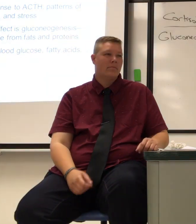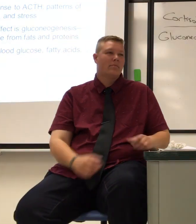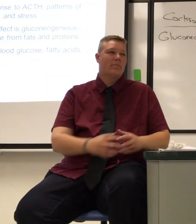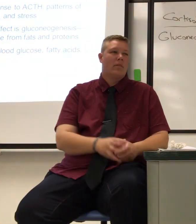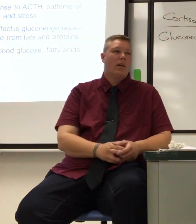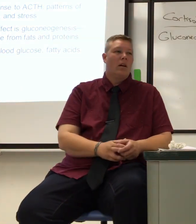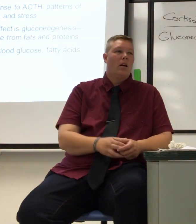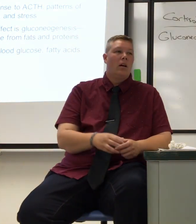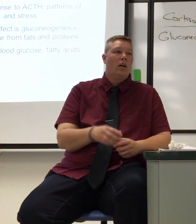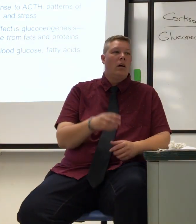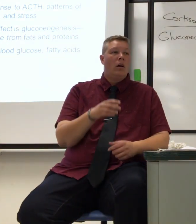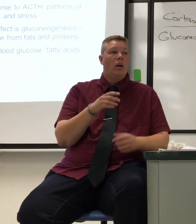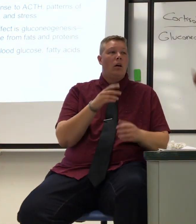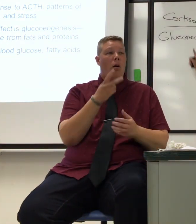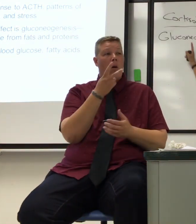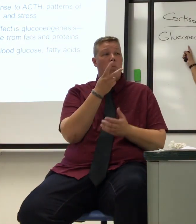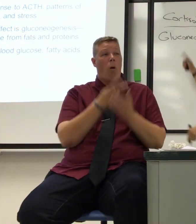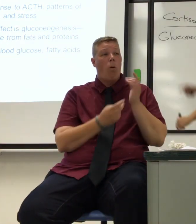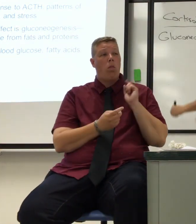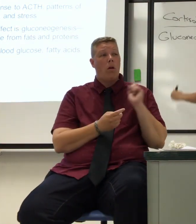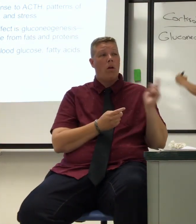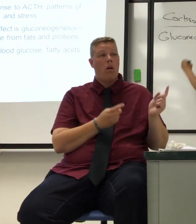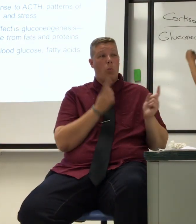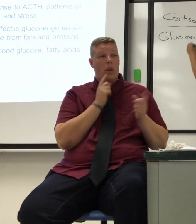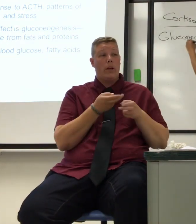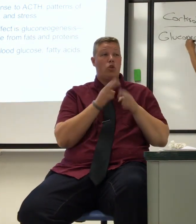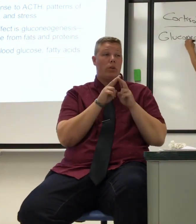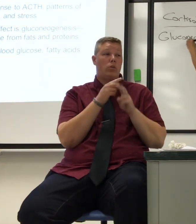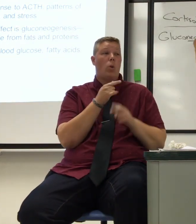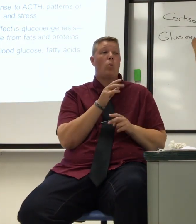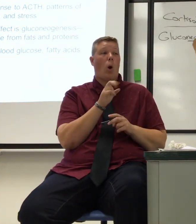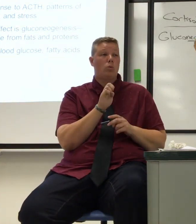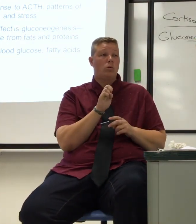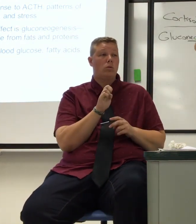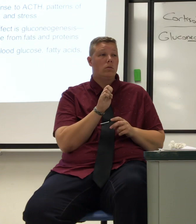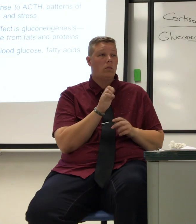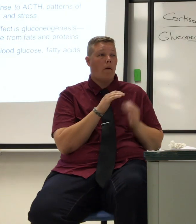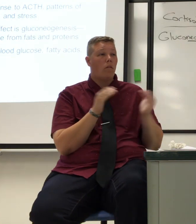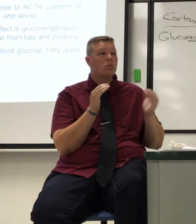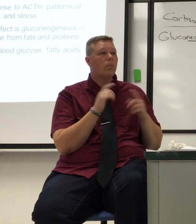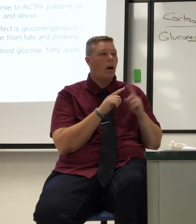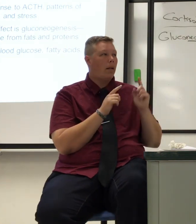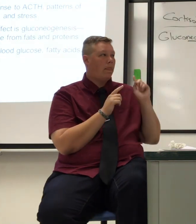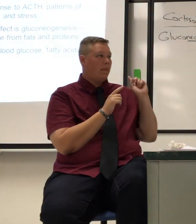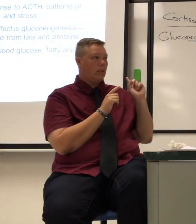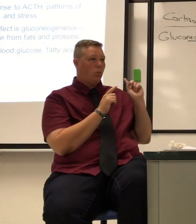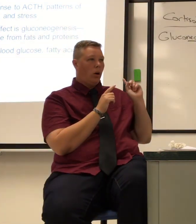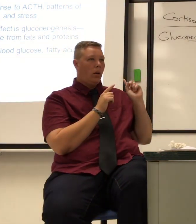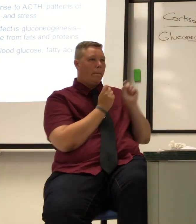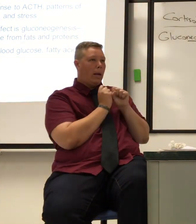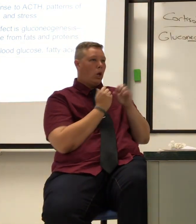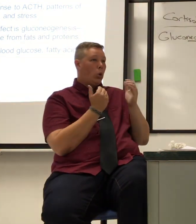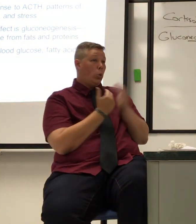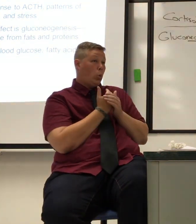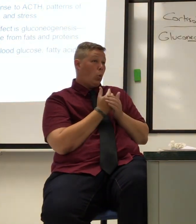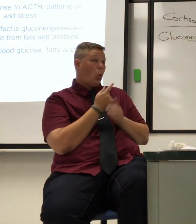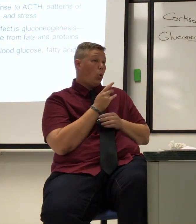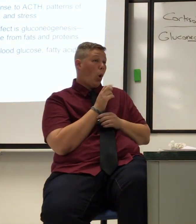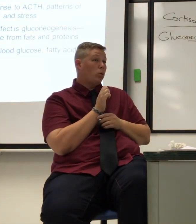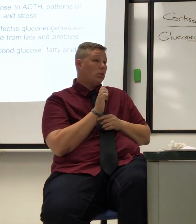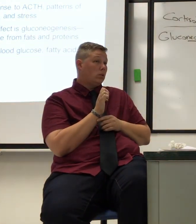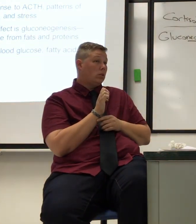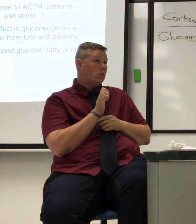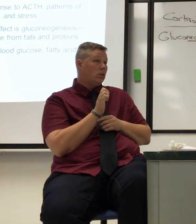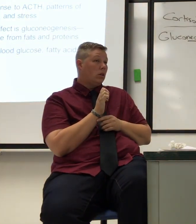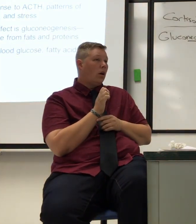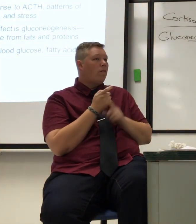They both increase glucose levels. However, this one, the key thing is you're creating new glucose. You're creating